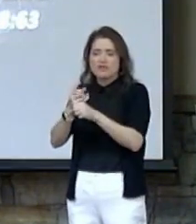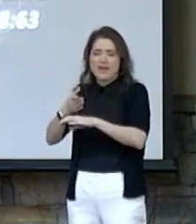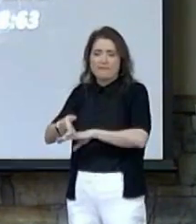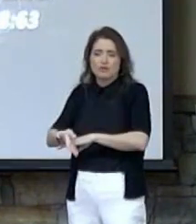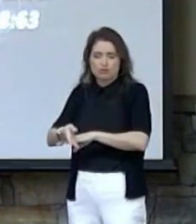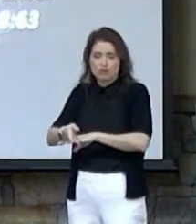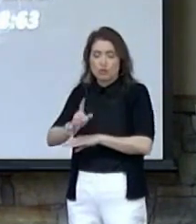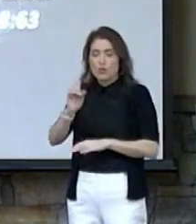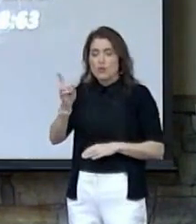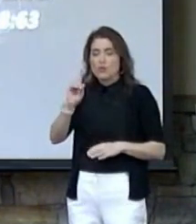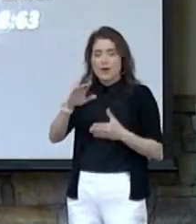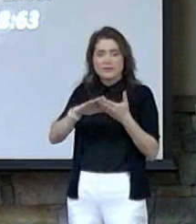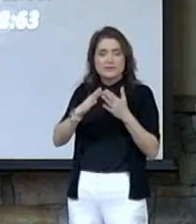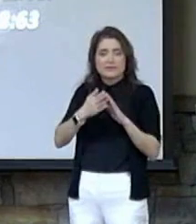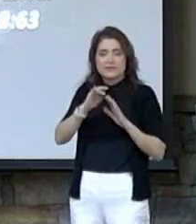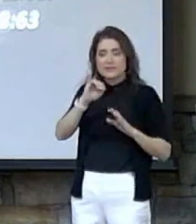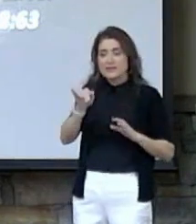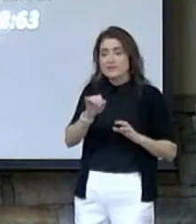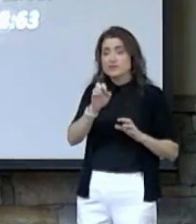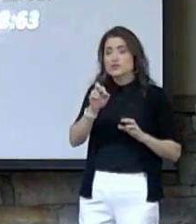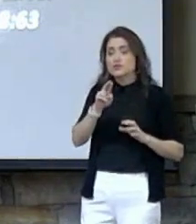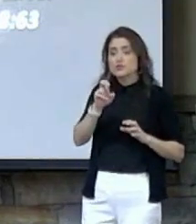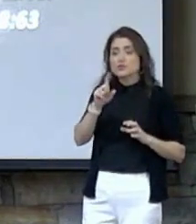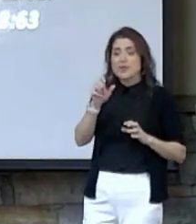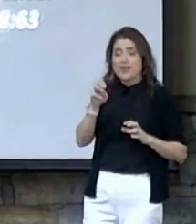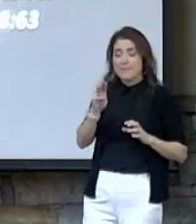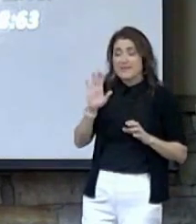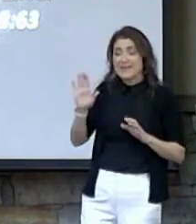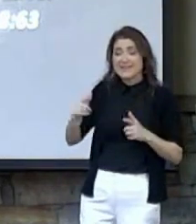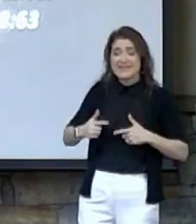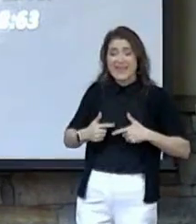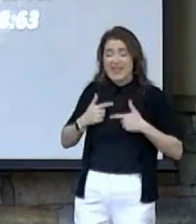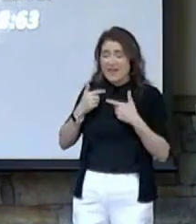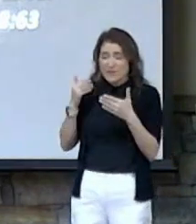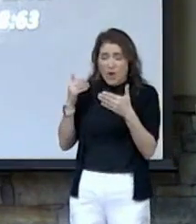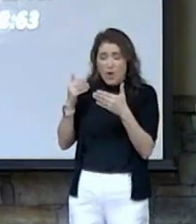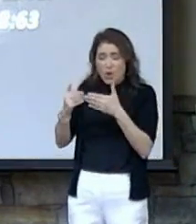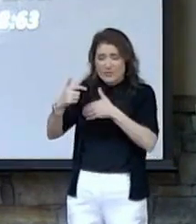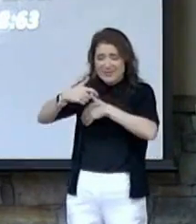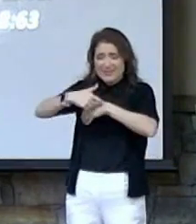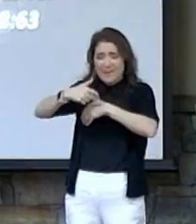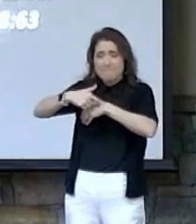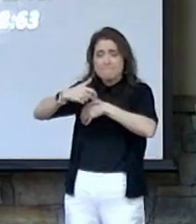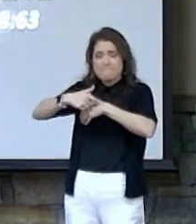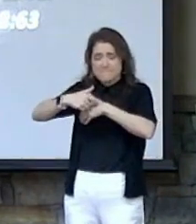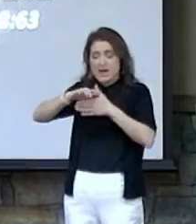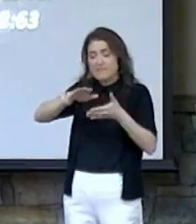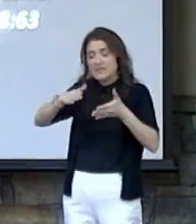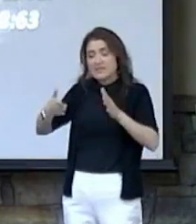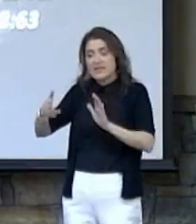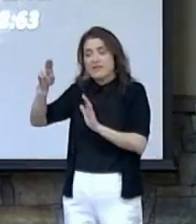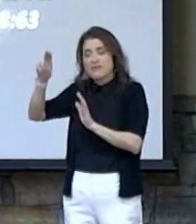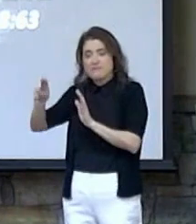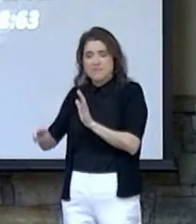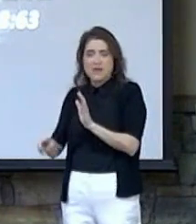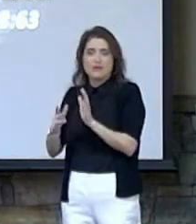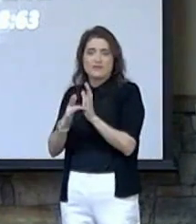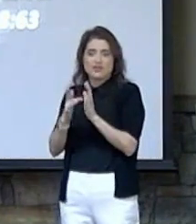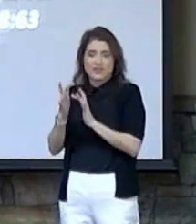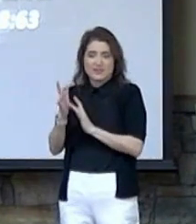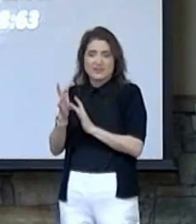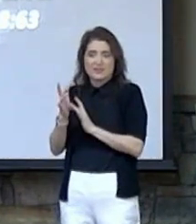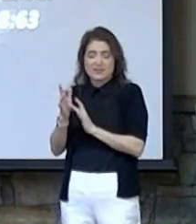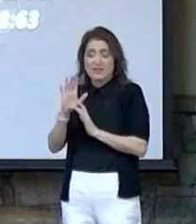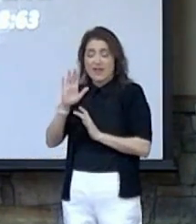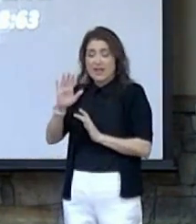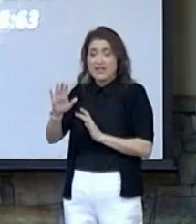in Jerusalem. His life so close to the very time period of the death and burial of Jesus that he is